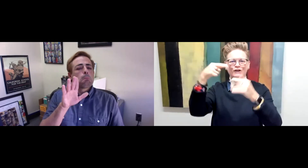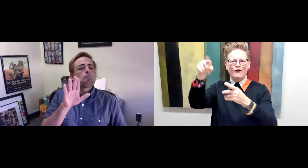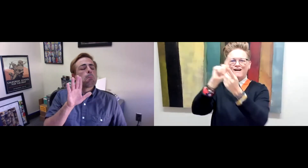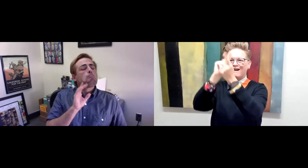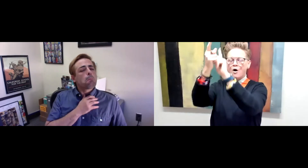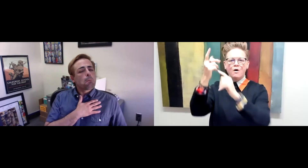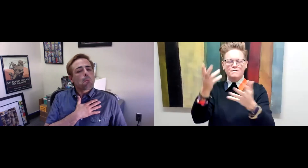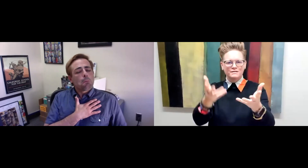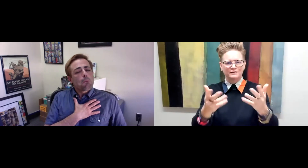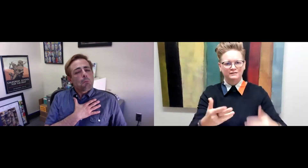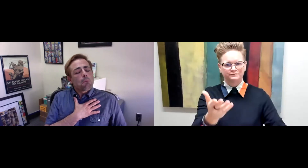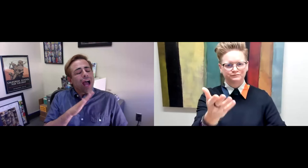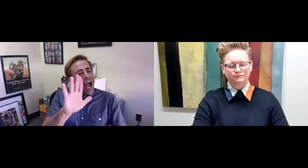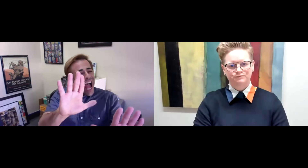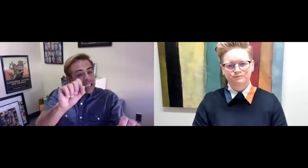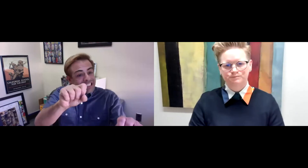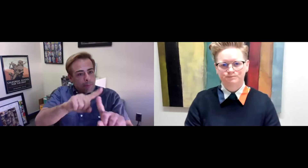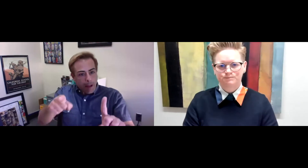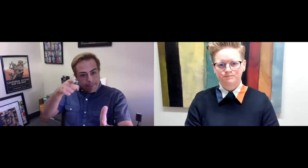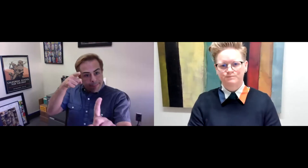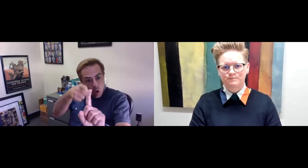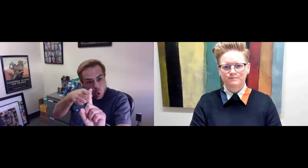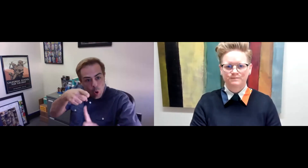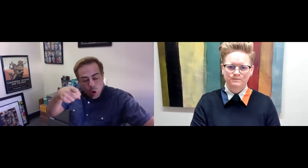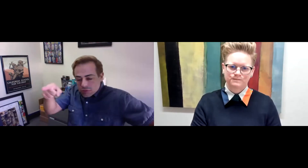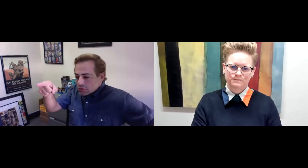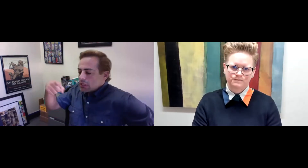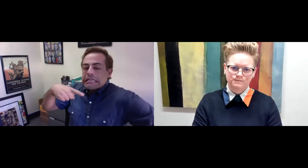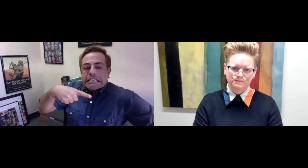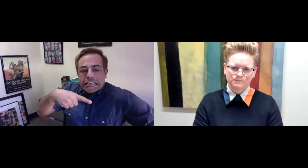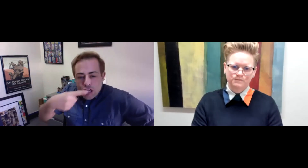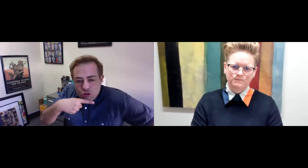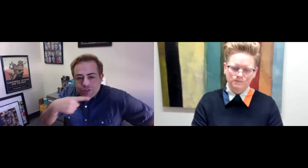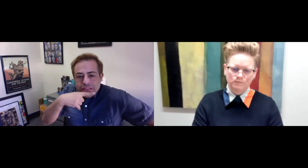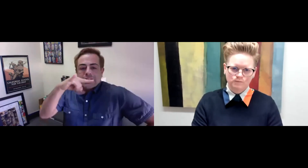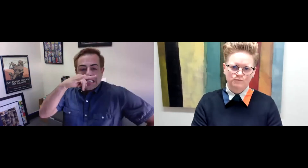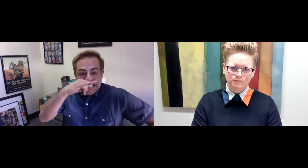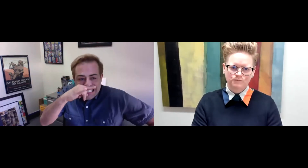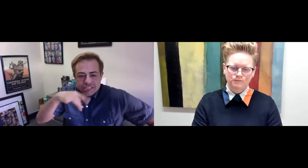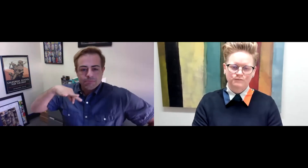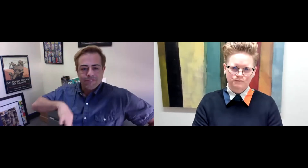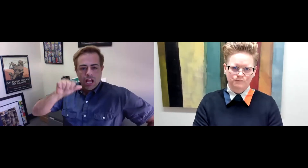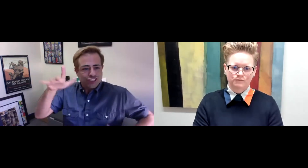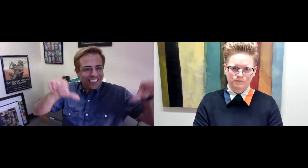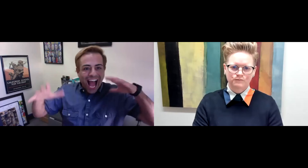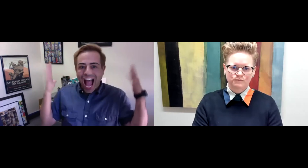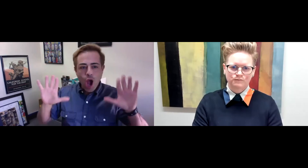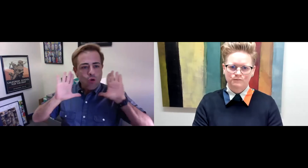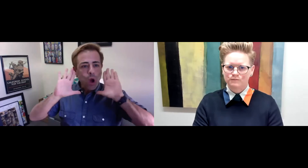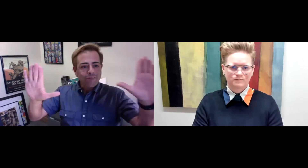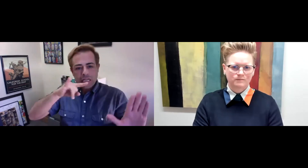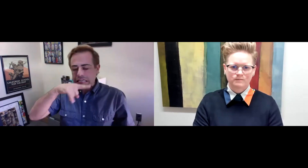of ASL, and then from then on, well, yes, but I guess the point is that hearing